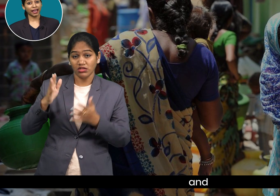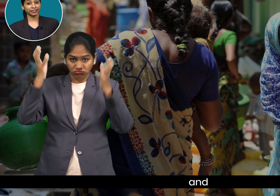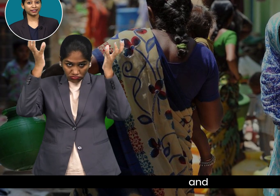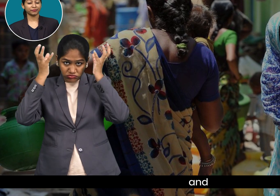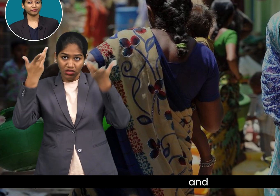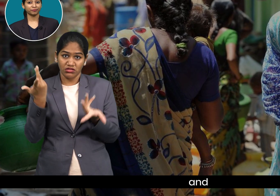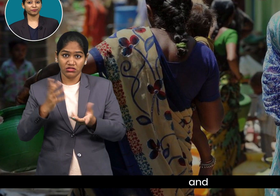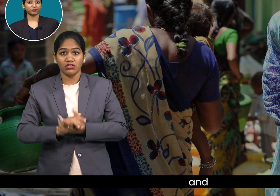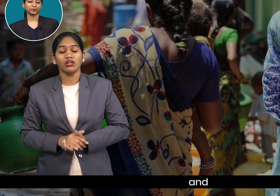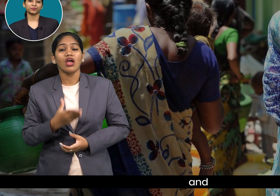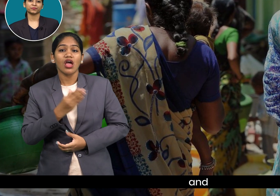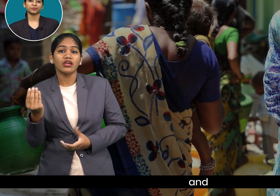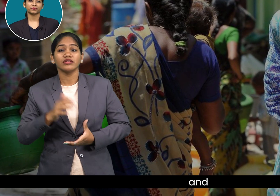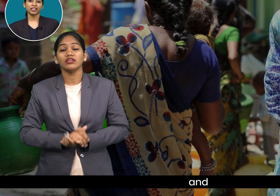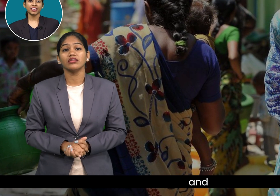and